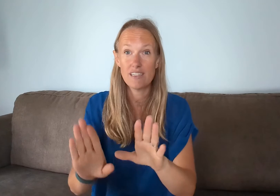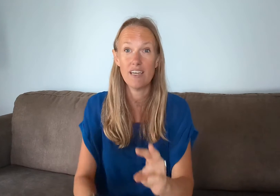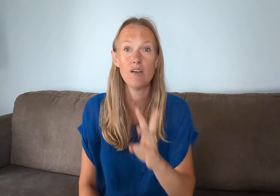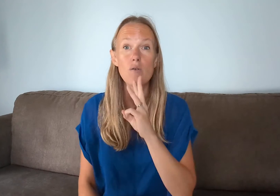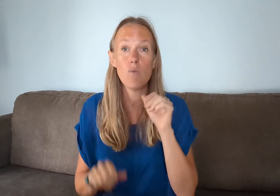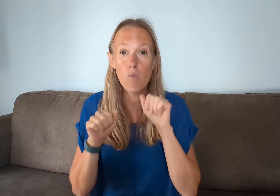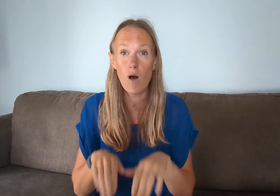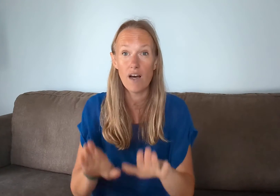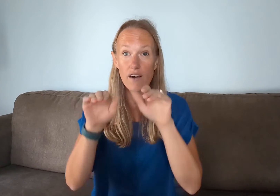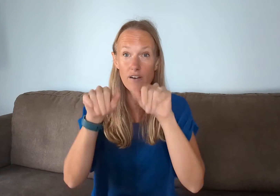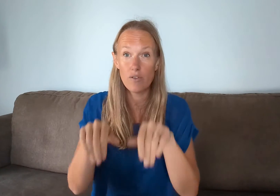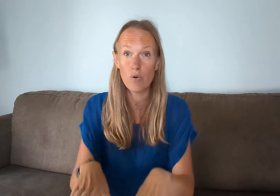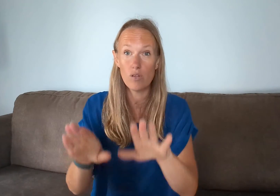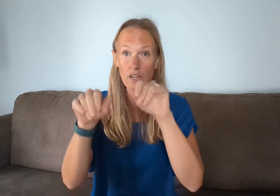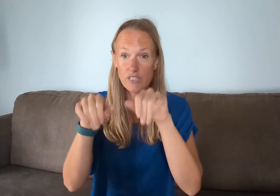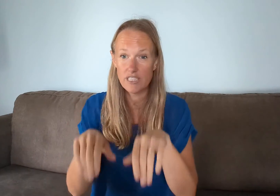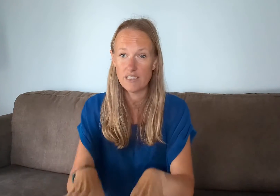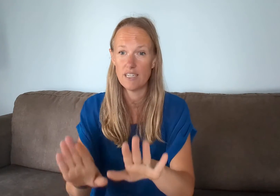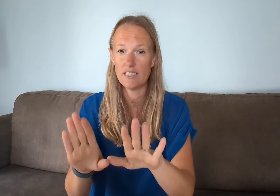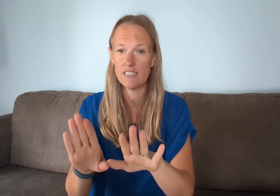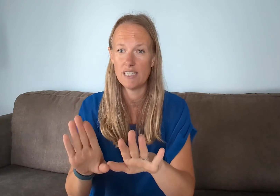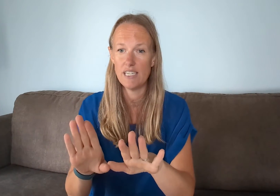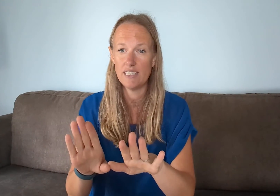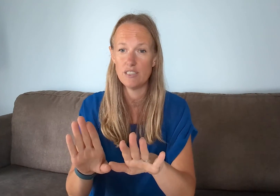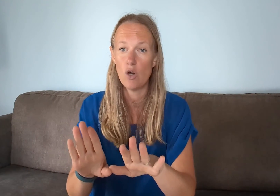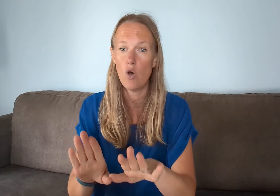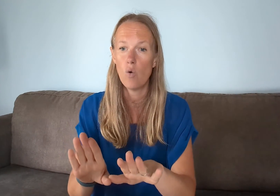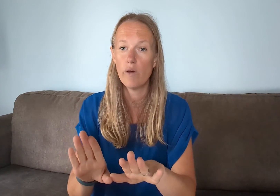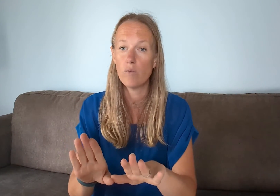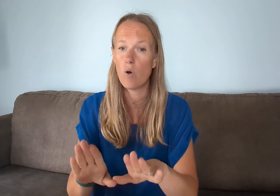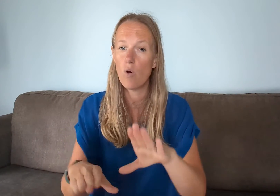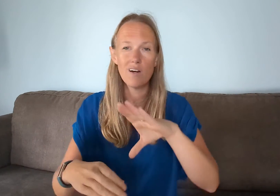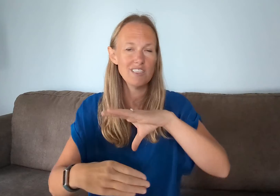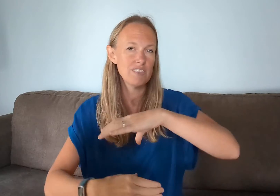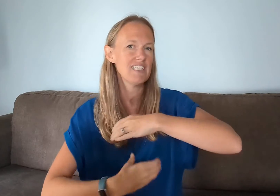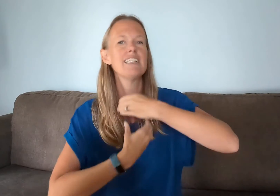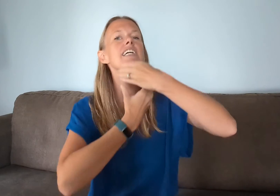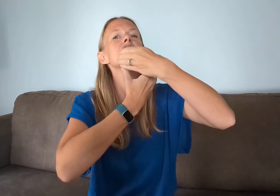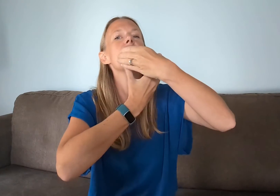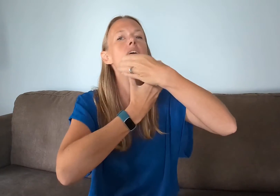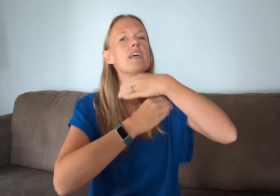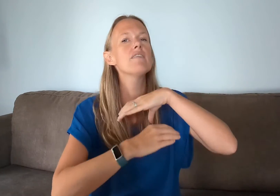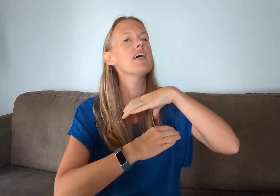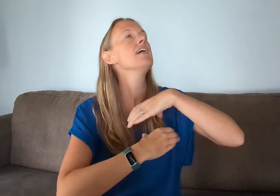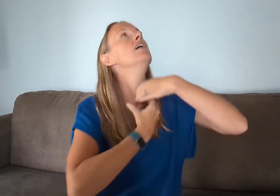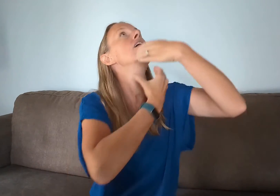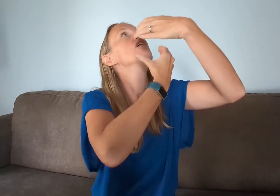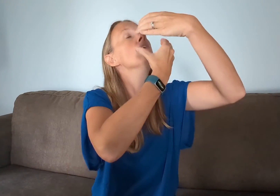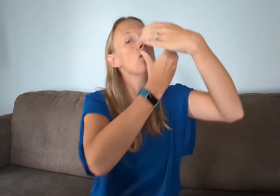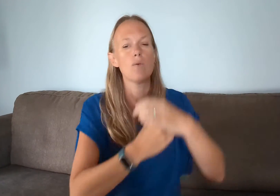okay? Water and the rolling oceans, and the seas will roar. So once again, that's shouting, right?